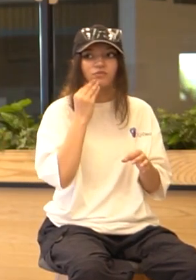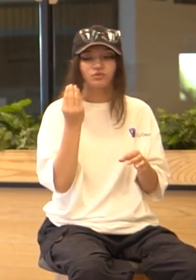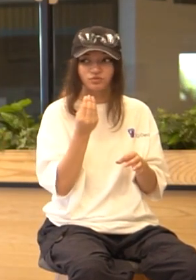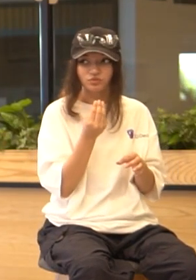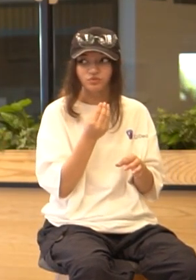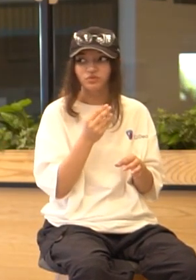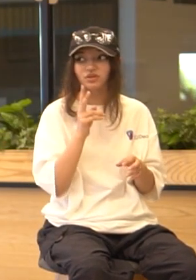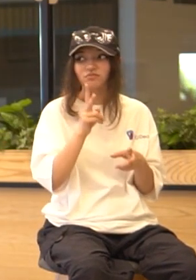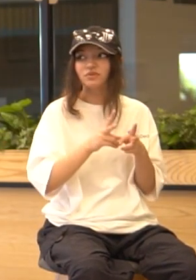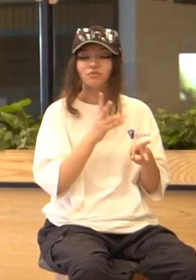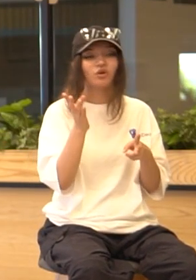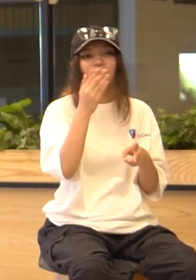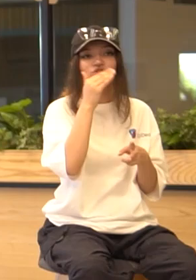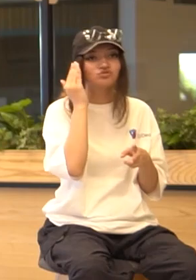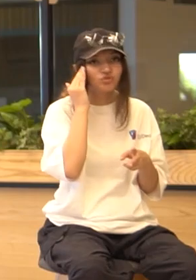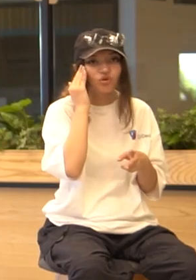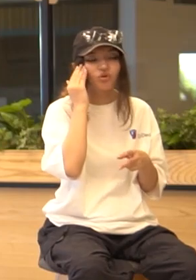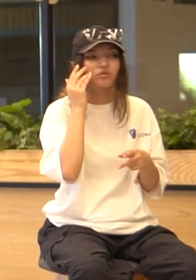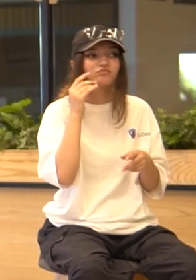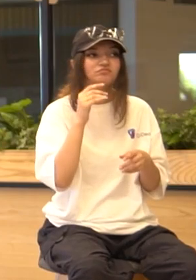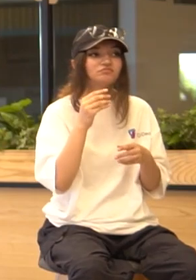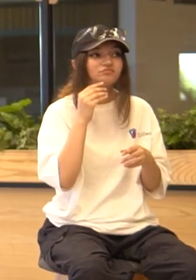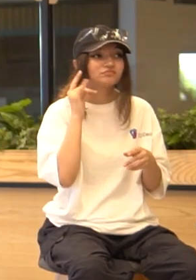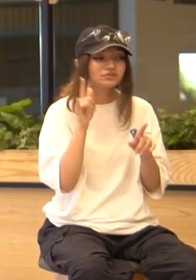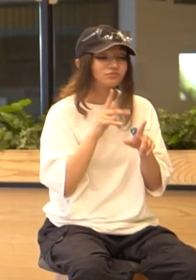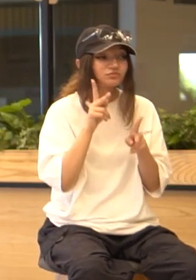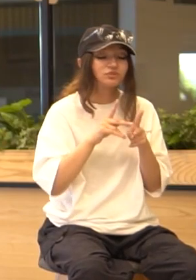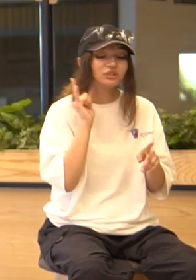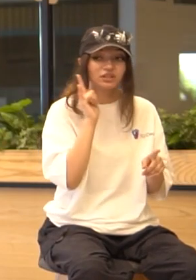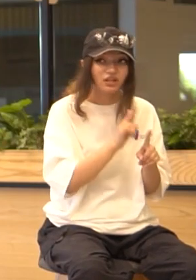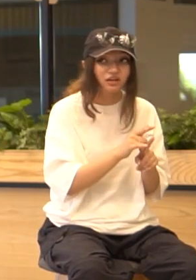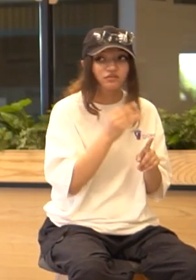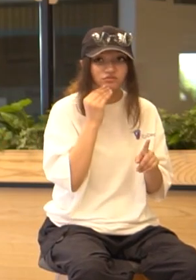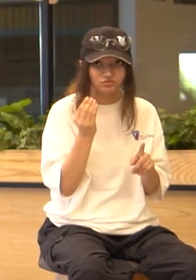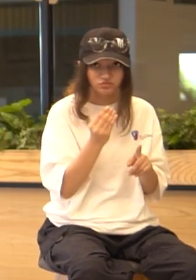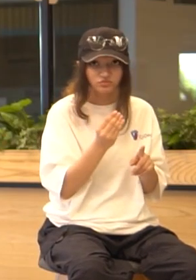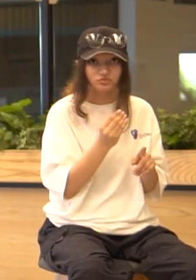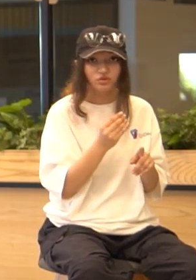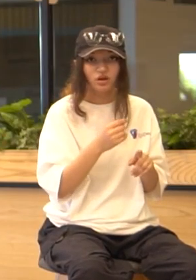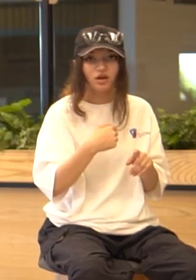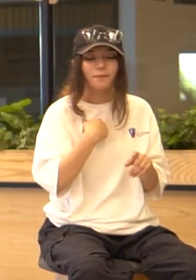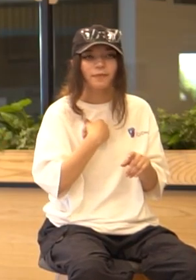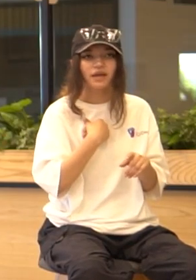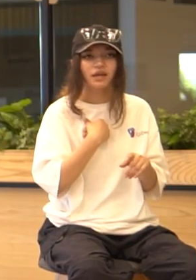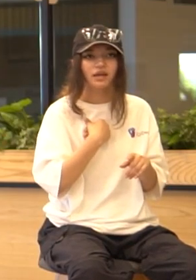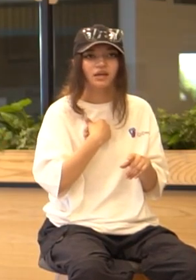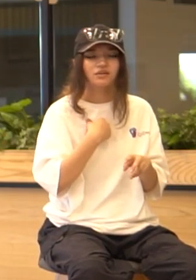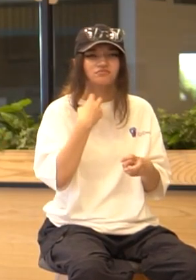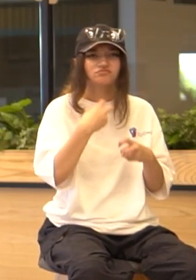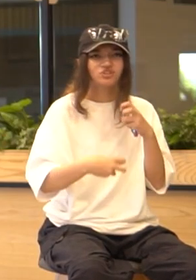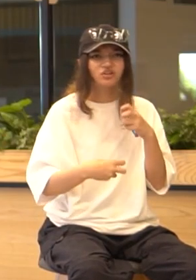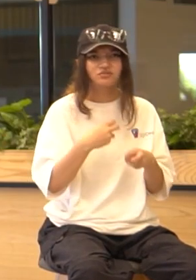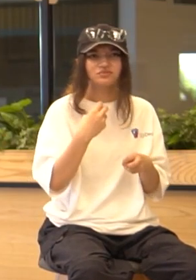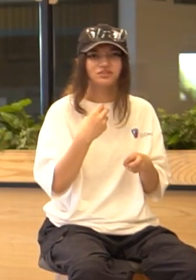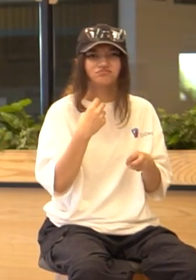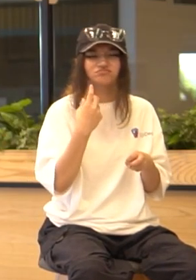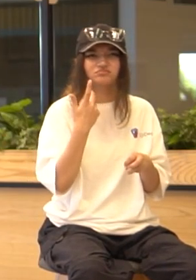in Pakistan recognize. So what bothered me was not the use of Urdu, but the lack of